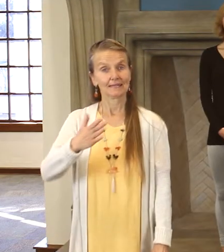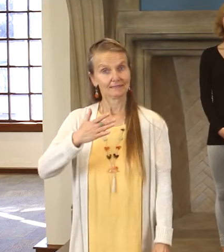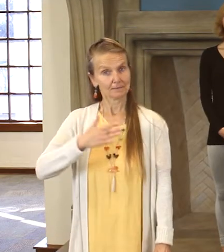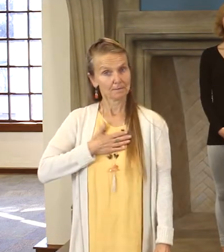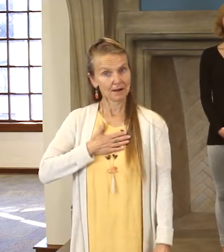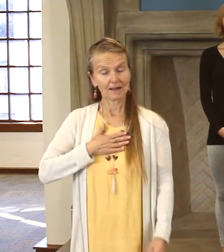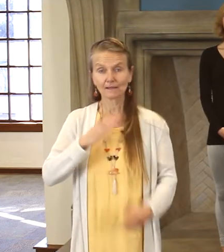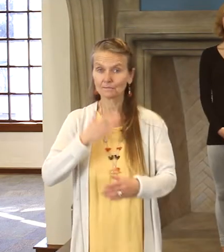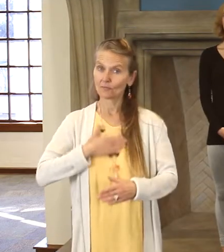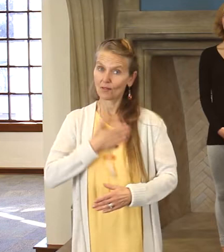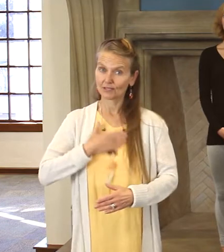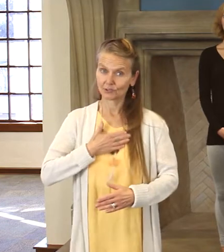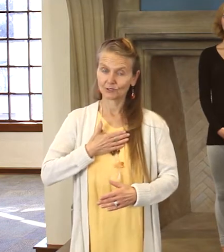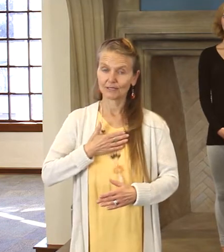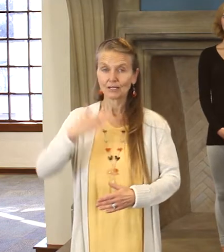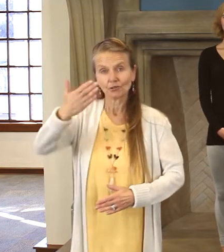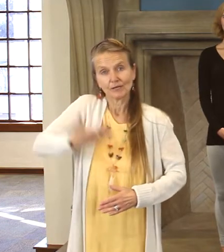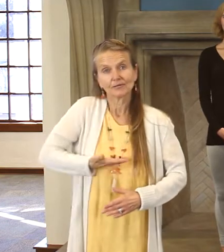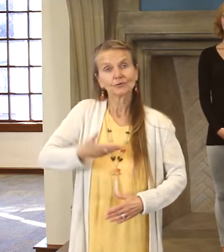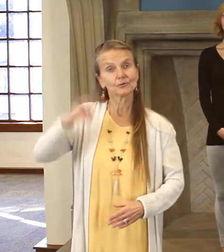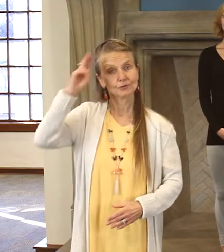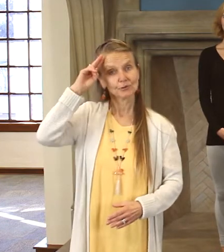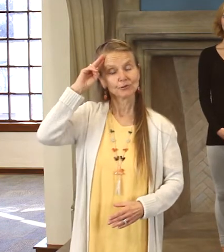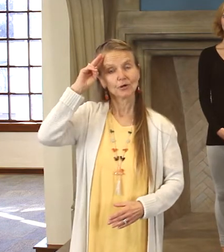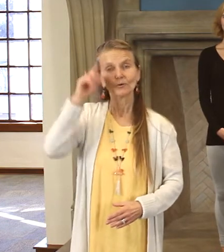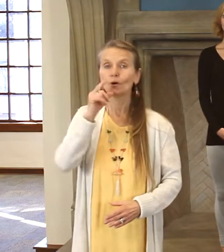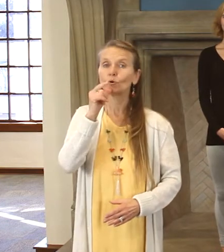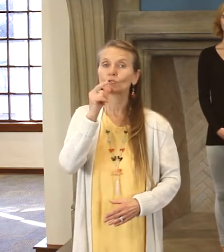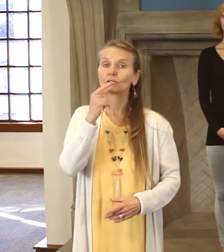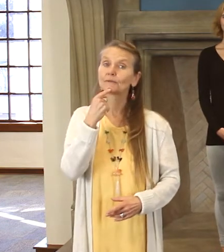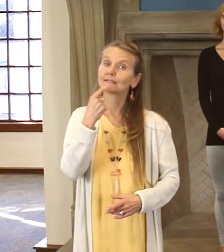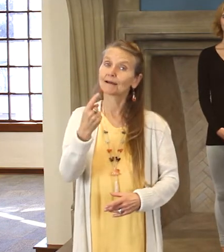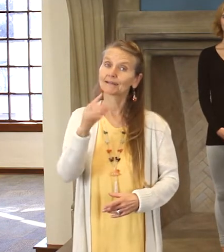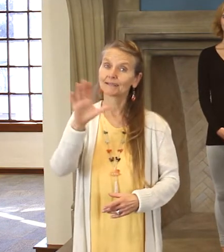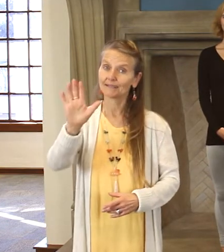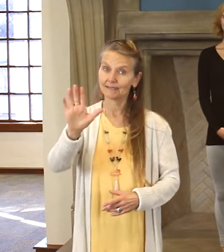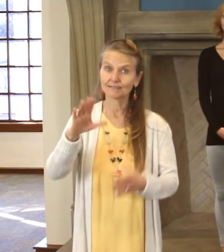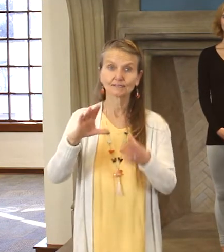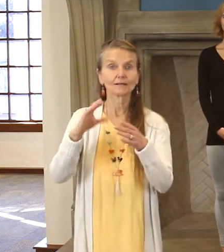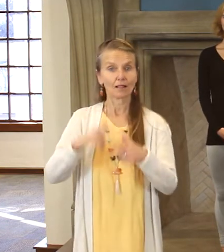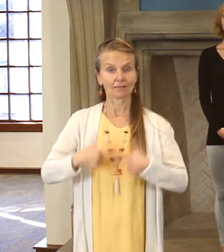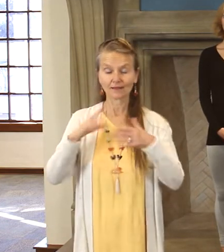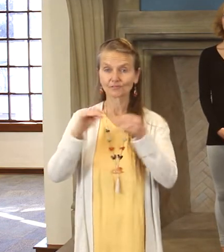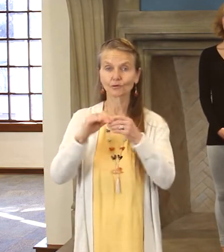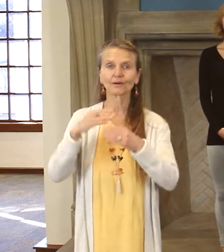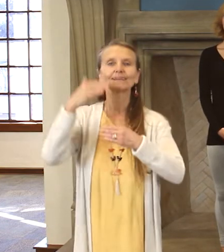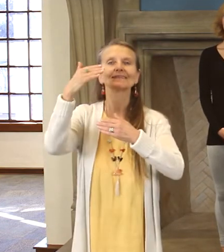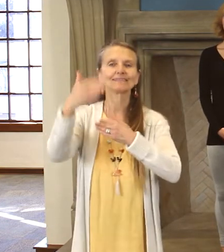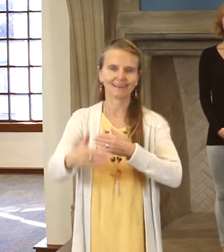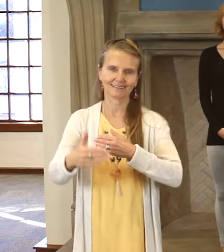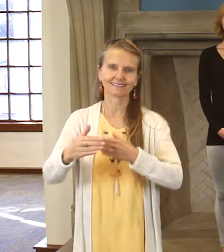It's my pleasure to introduce Hugo, who's going to be telling his life story next.